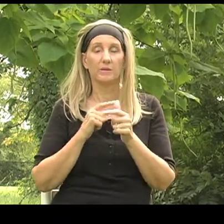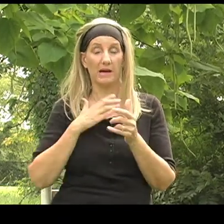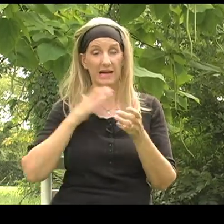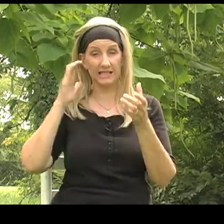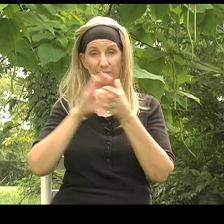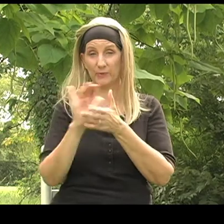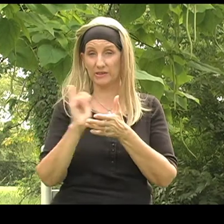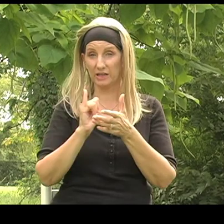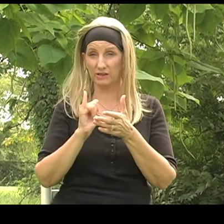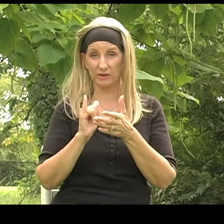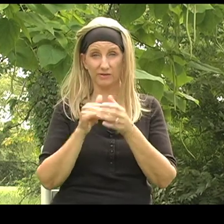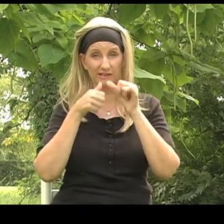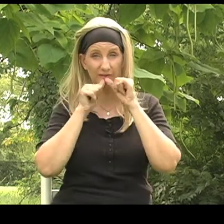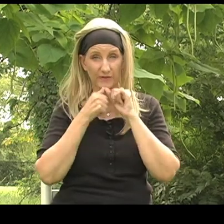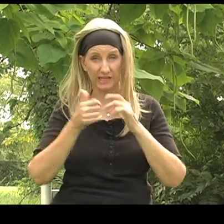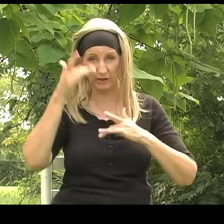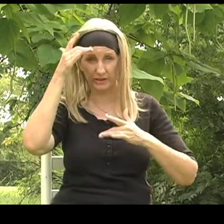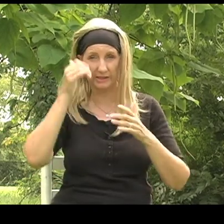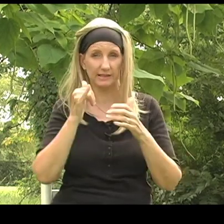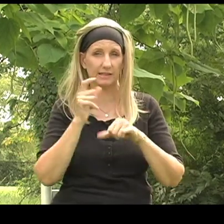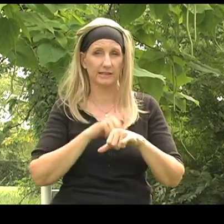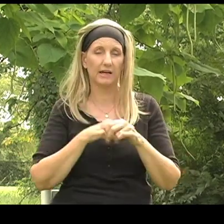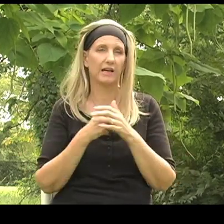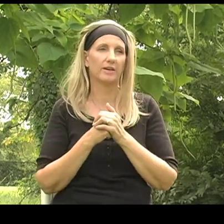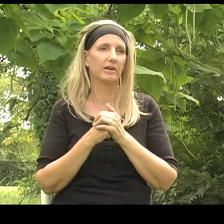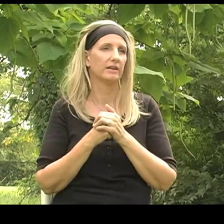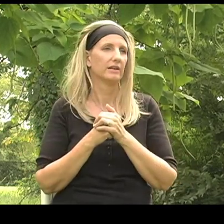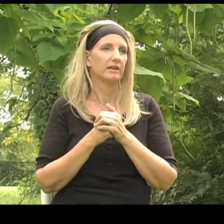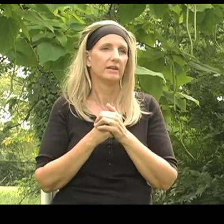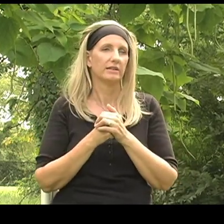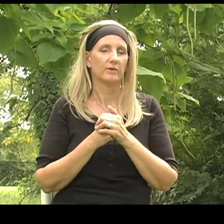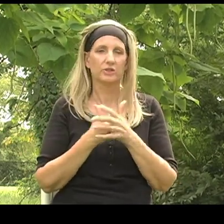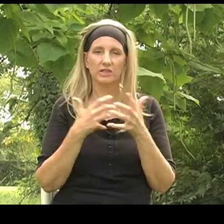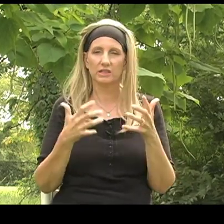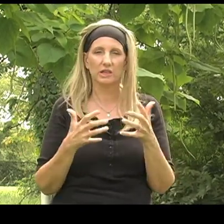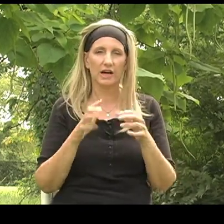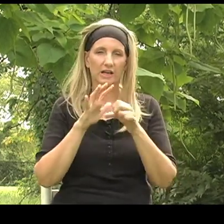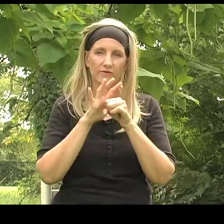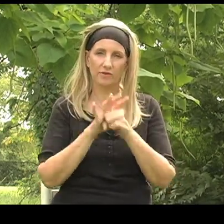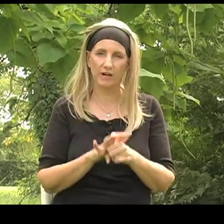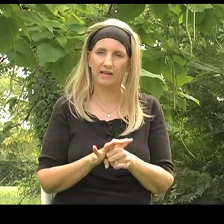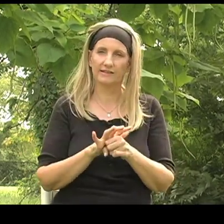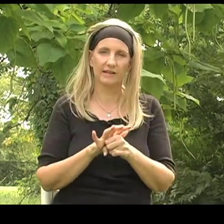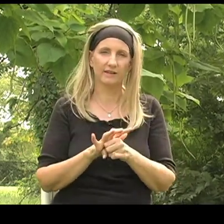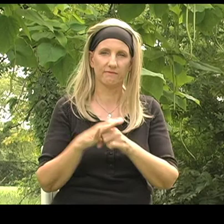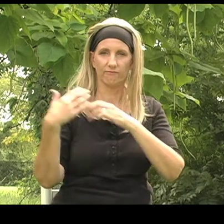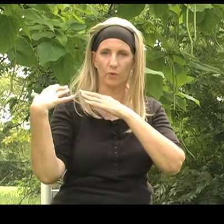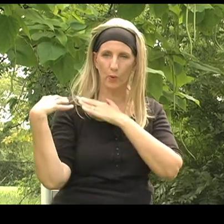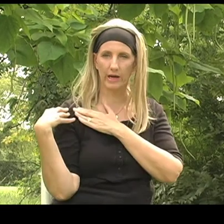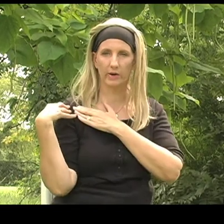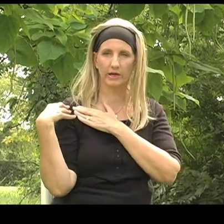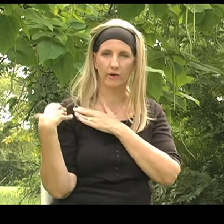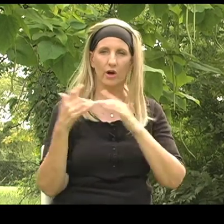my husband was also suffering illness at the time, and so it was just a lot of stress and wearing on the